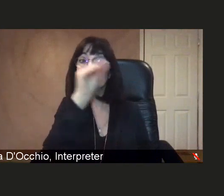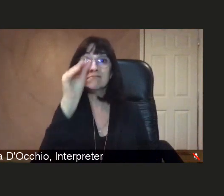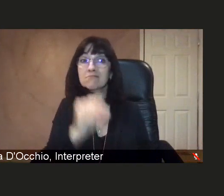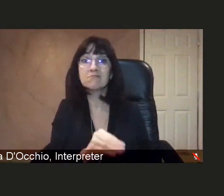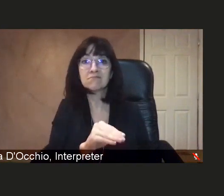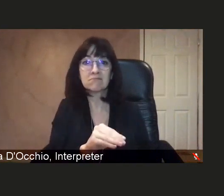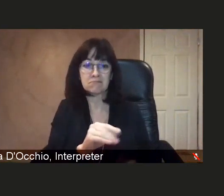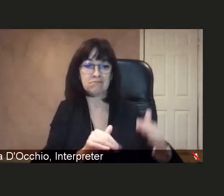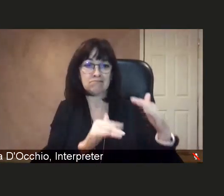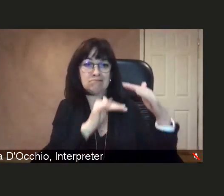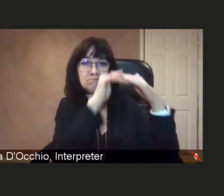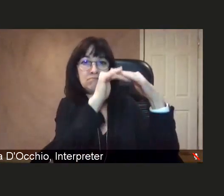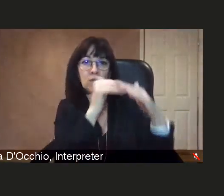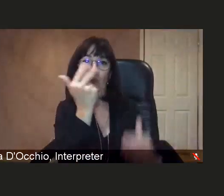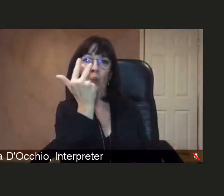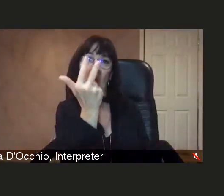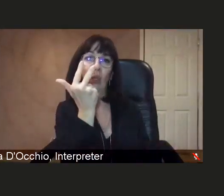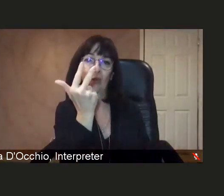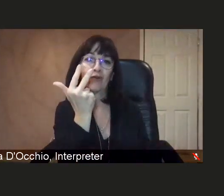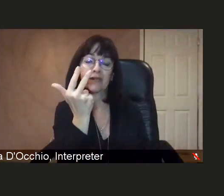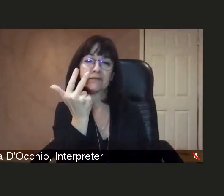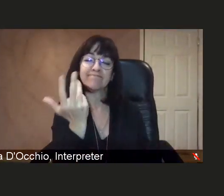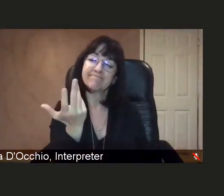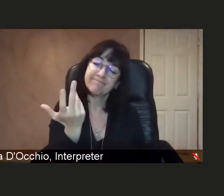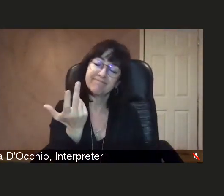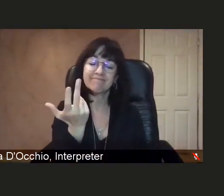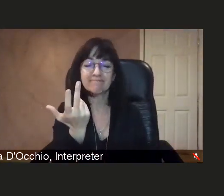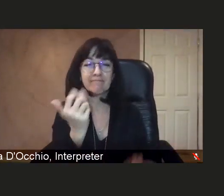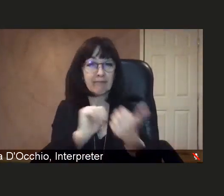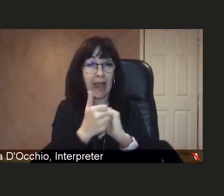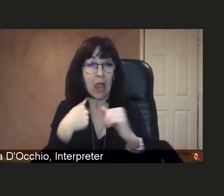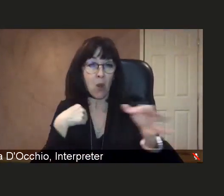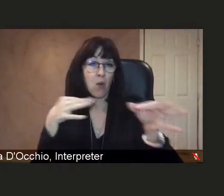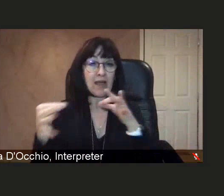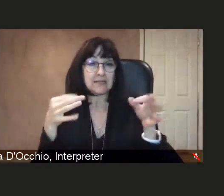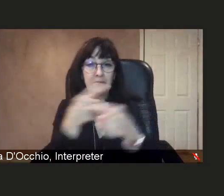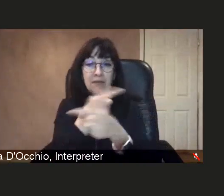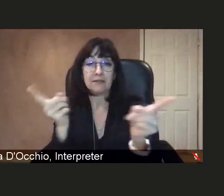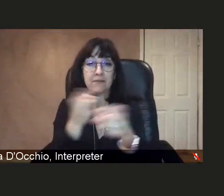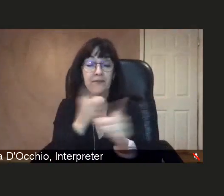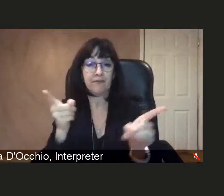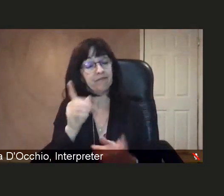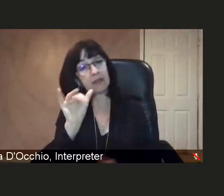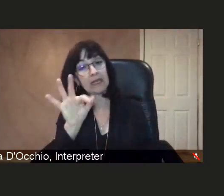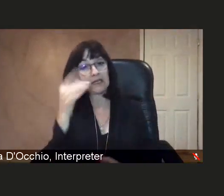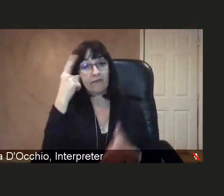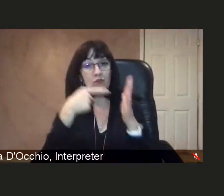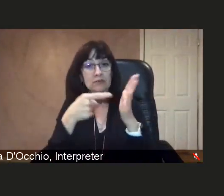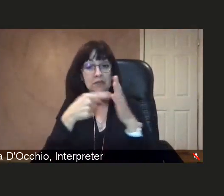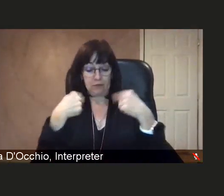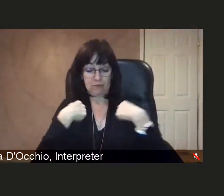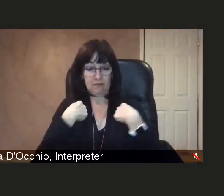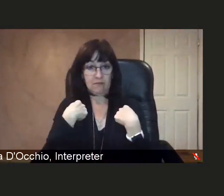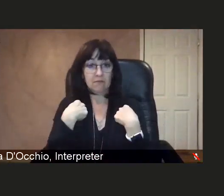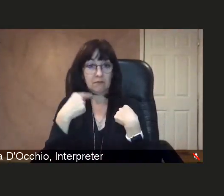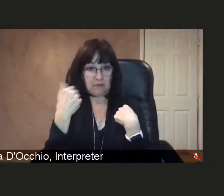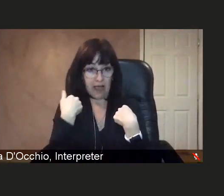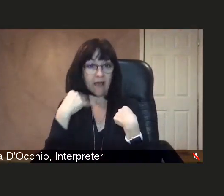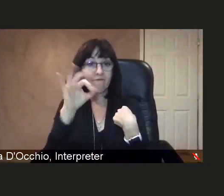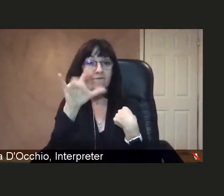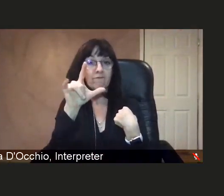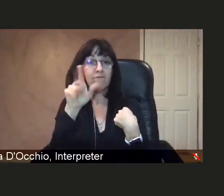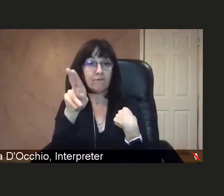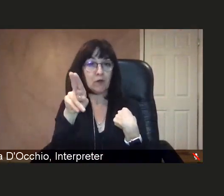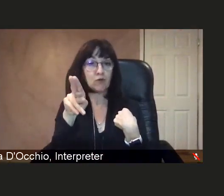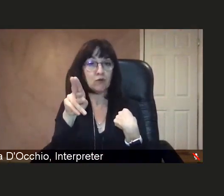reports. So let me put that in terms that we should understand. If I have the flu, there is a chance that I can give